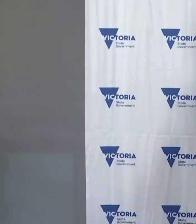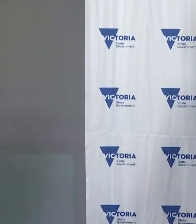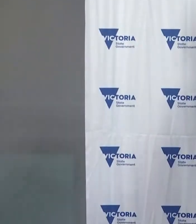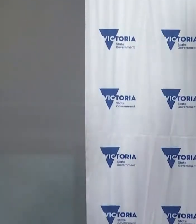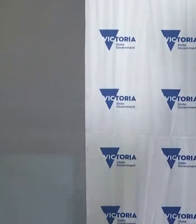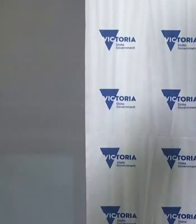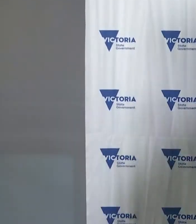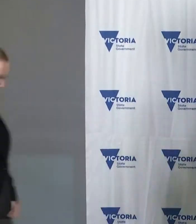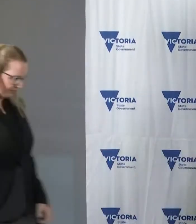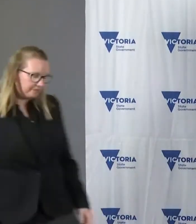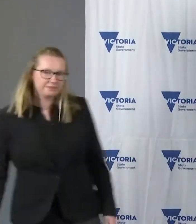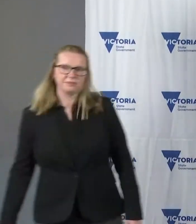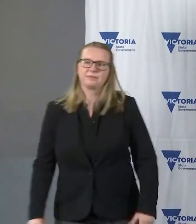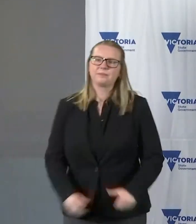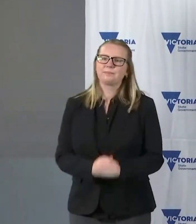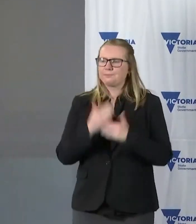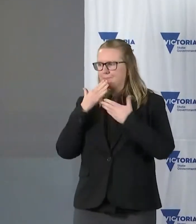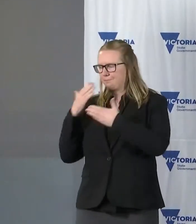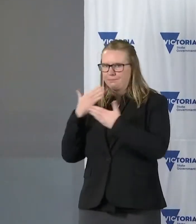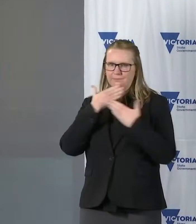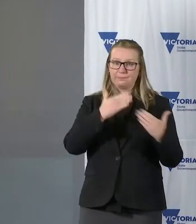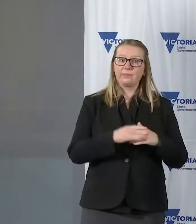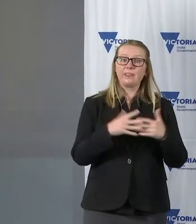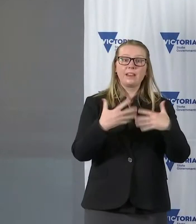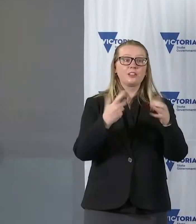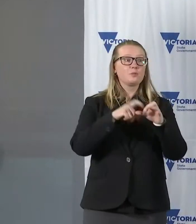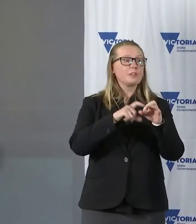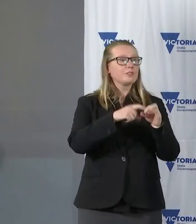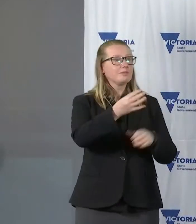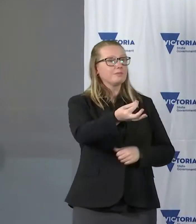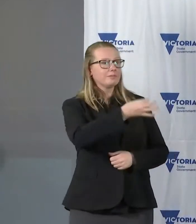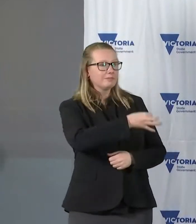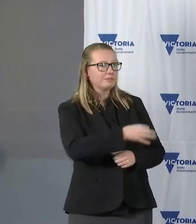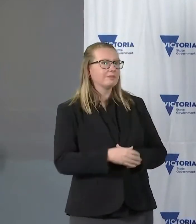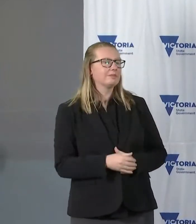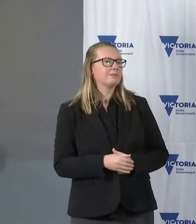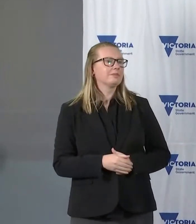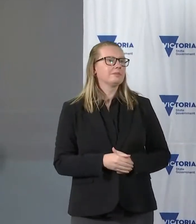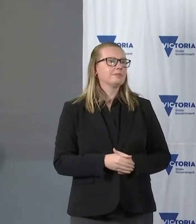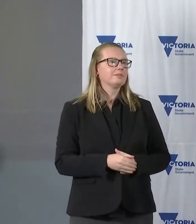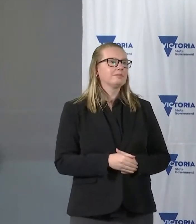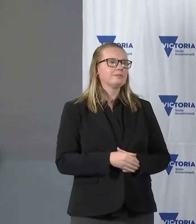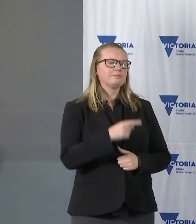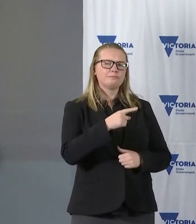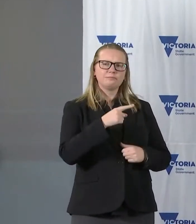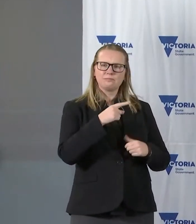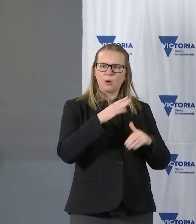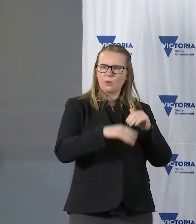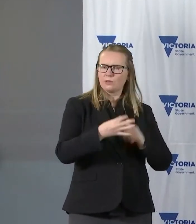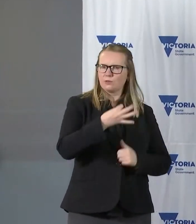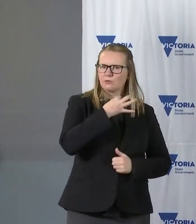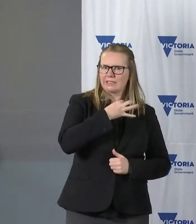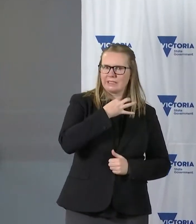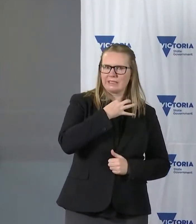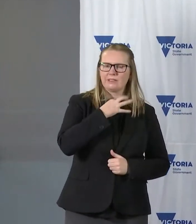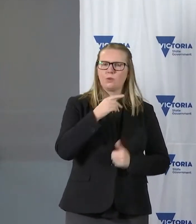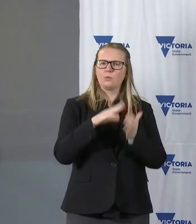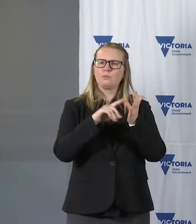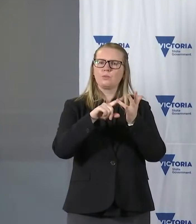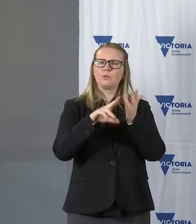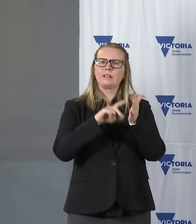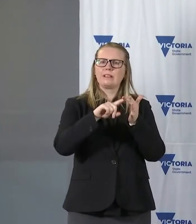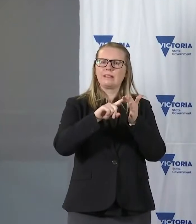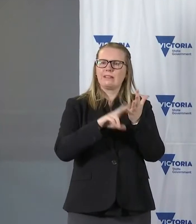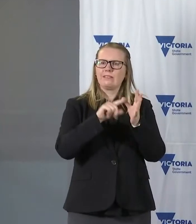Thanks, Kate. Thanks, Brett. So, any questions? Can you explain why the risk is low for this Moonee Valley